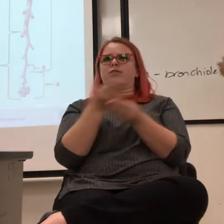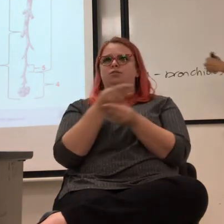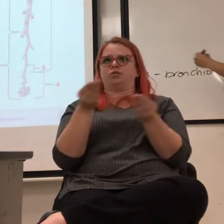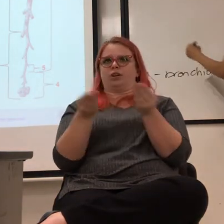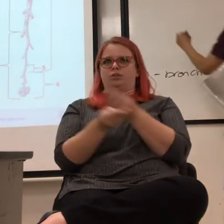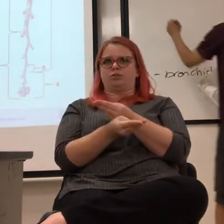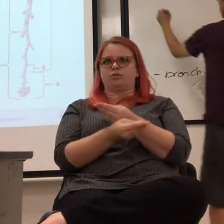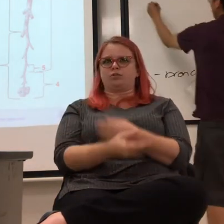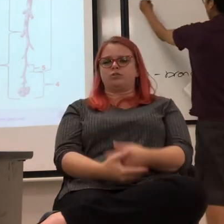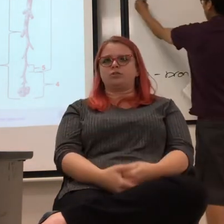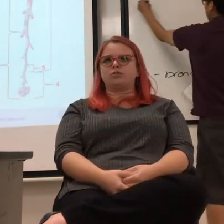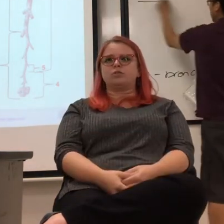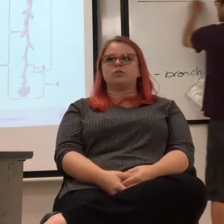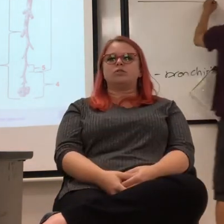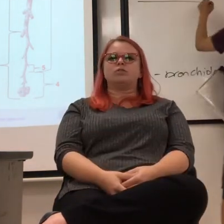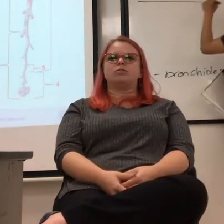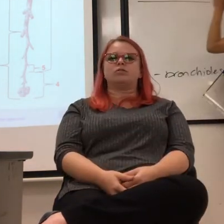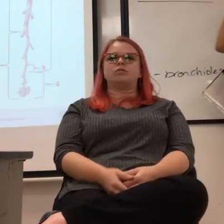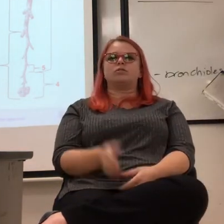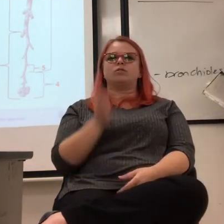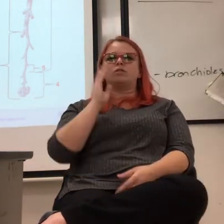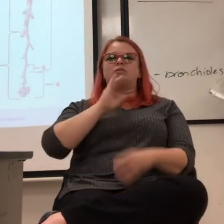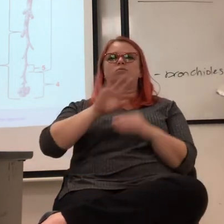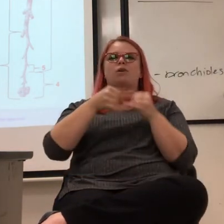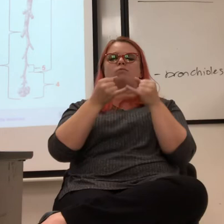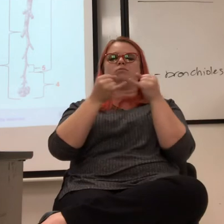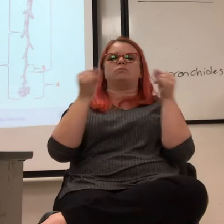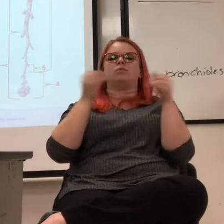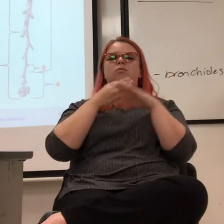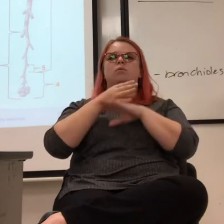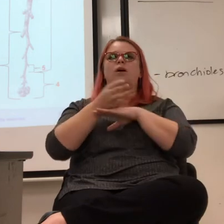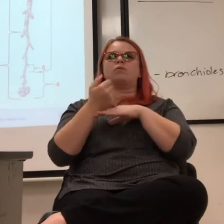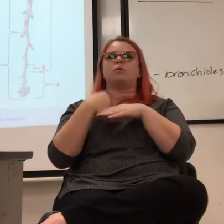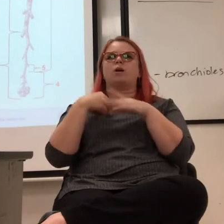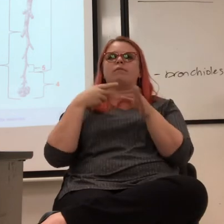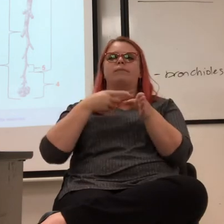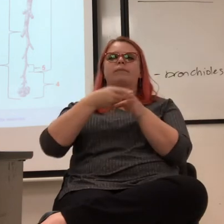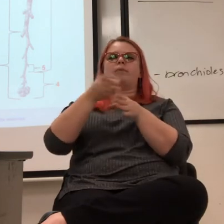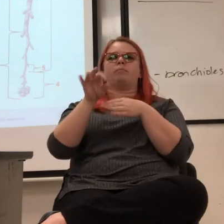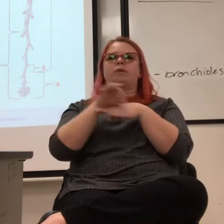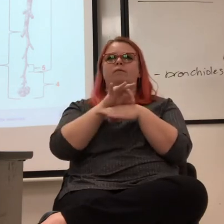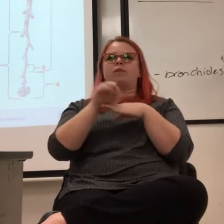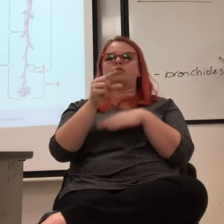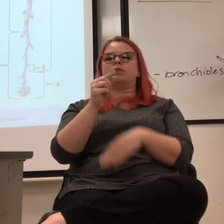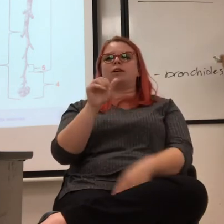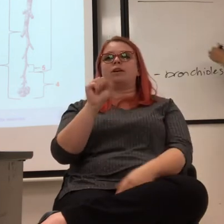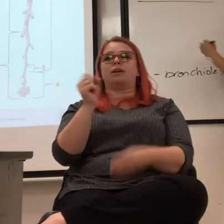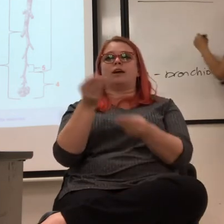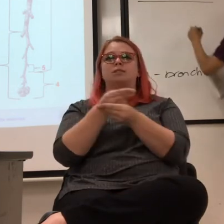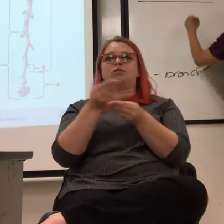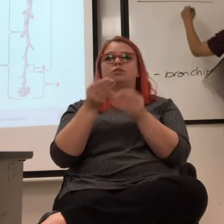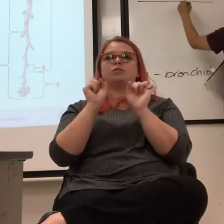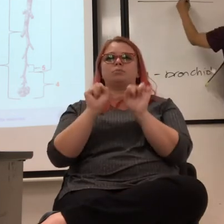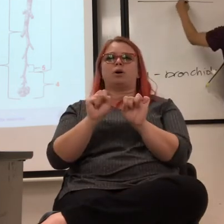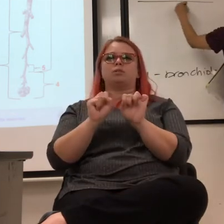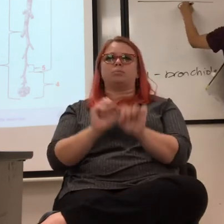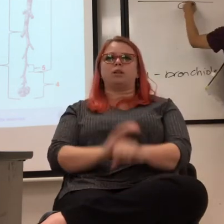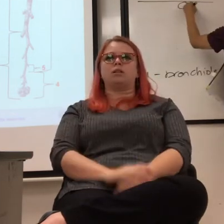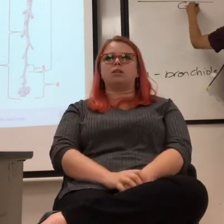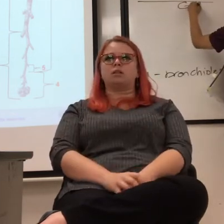So I'll just draw a line. So after this, now we get the main function, gas exchange possible.